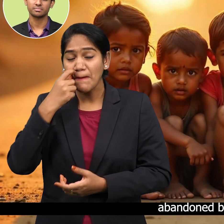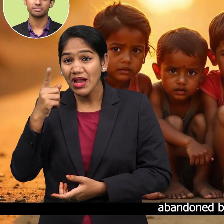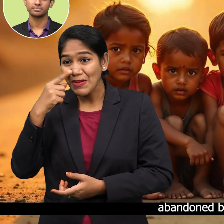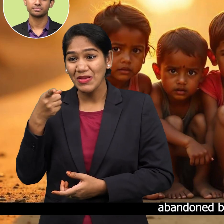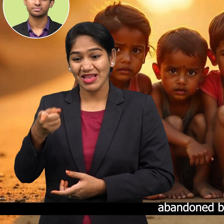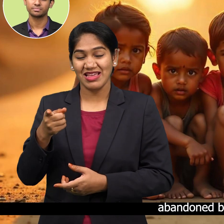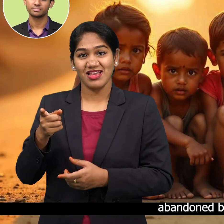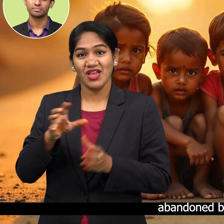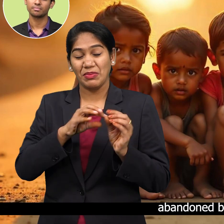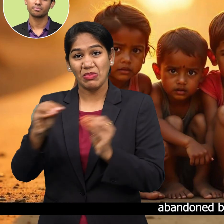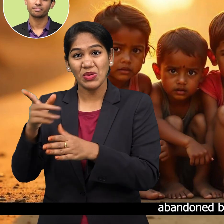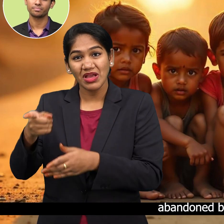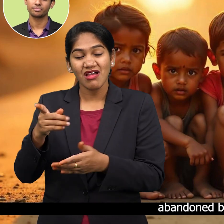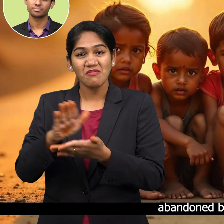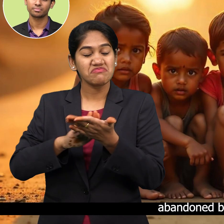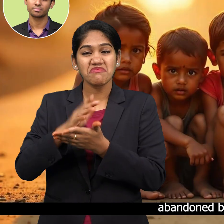parents.